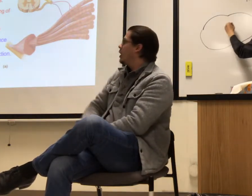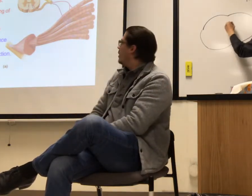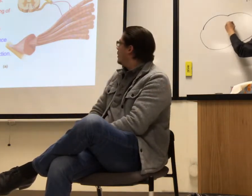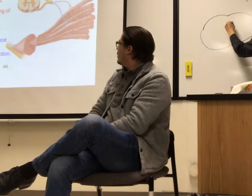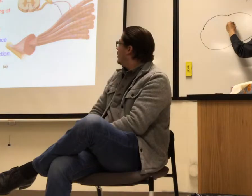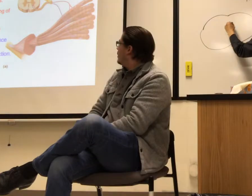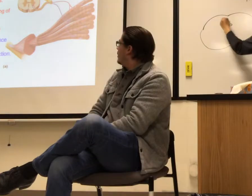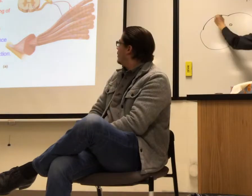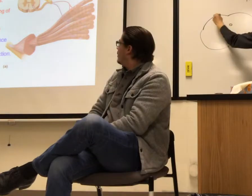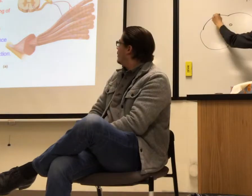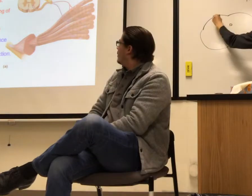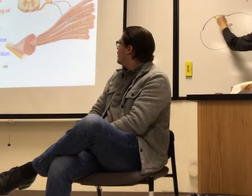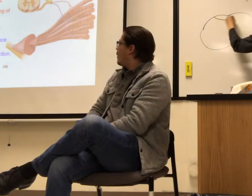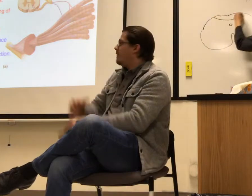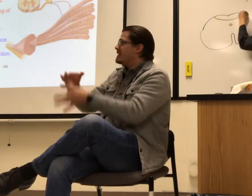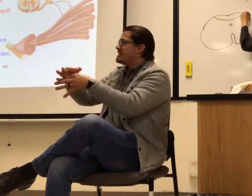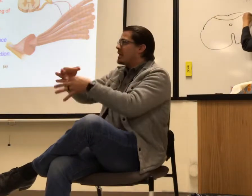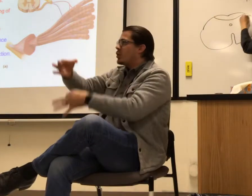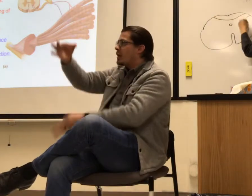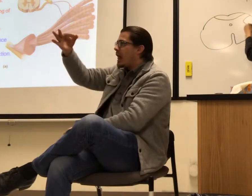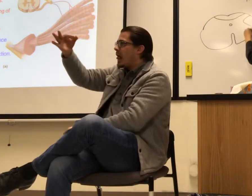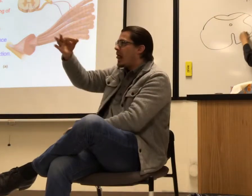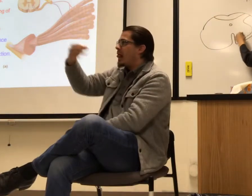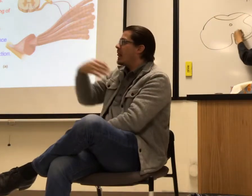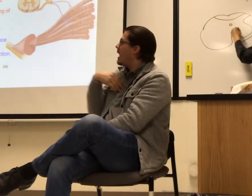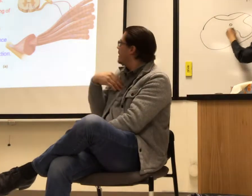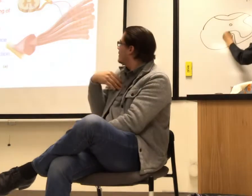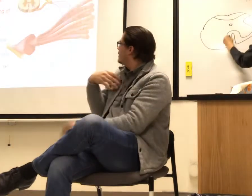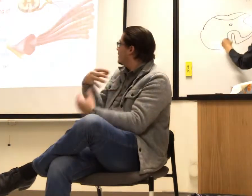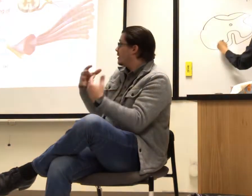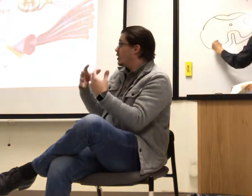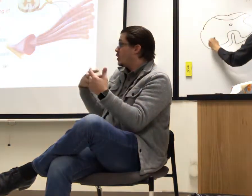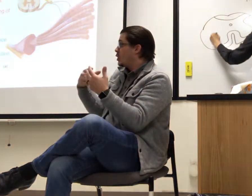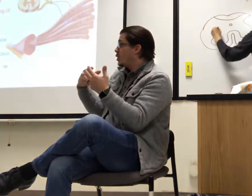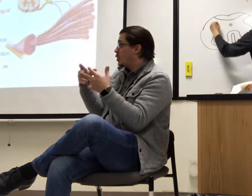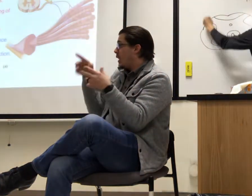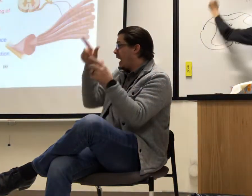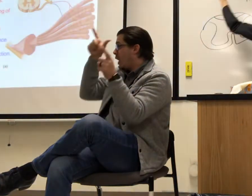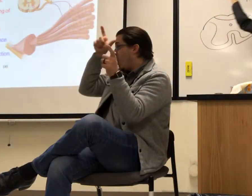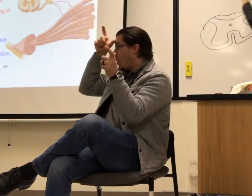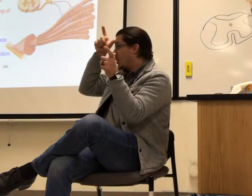There's a little central canal in it. It's got these gray horns.